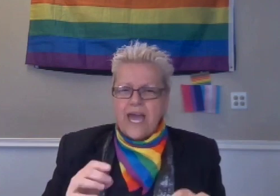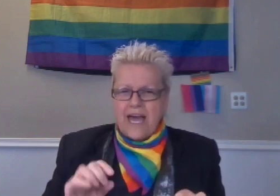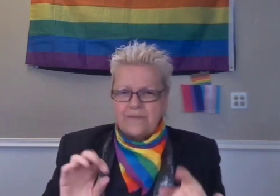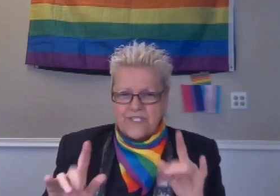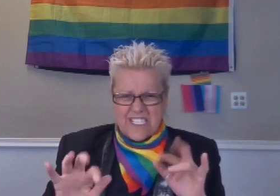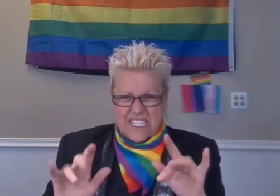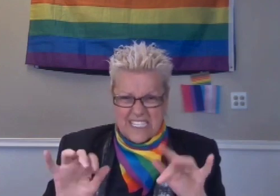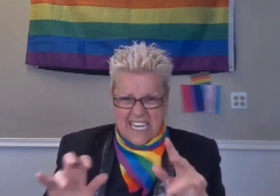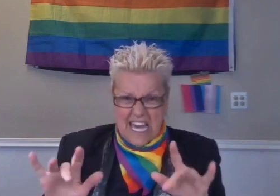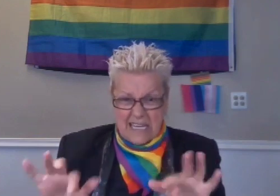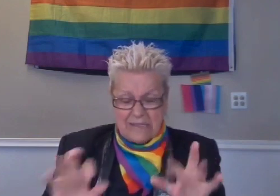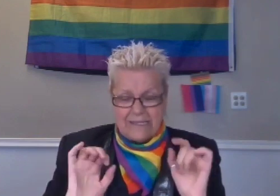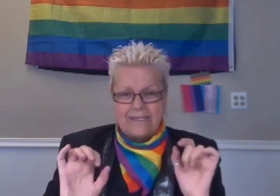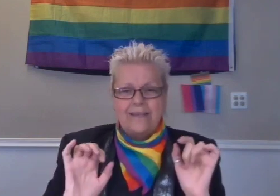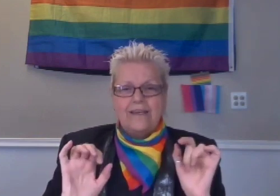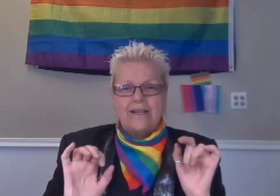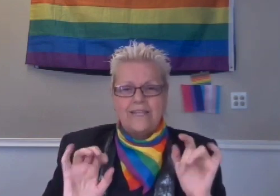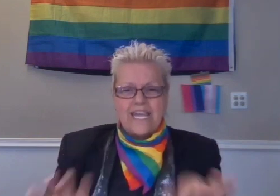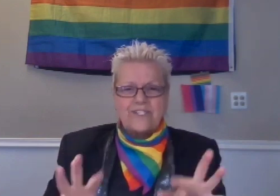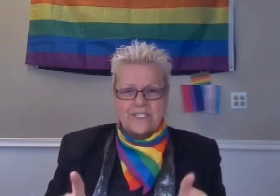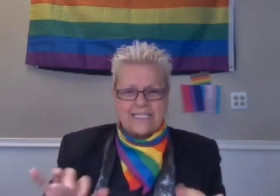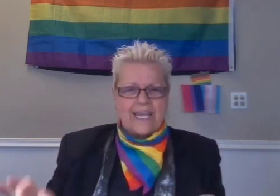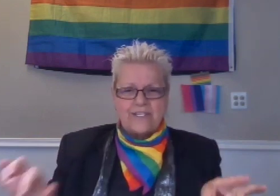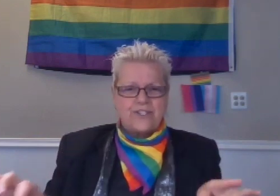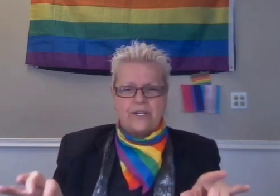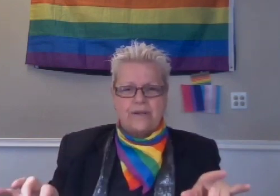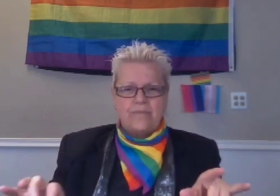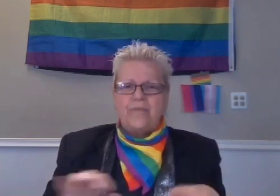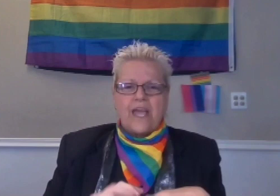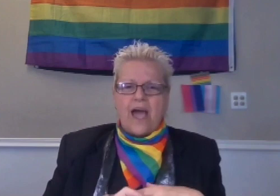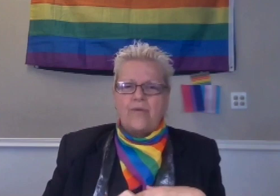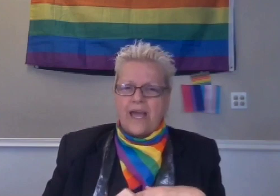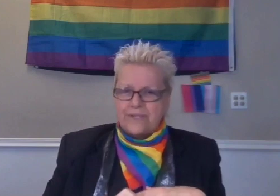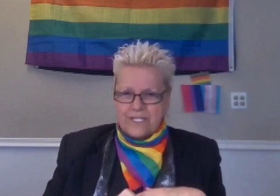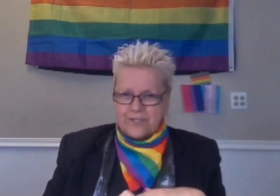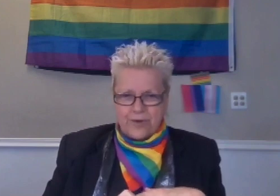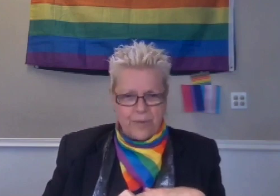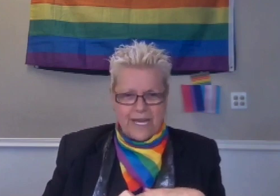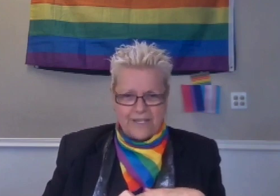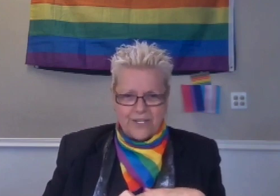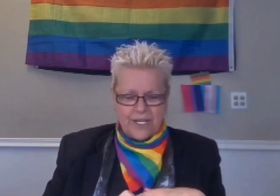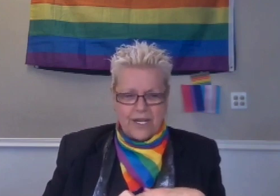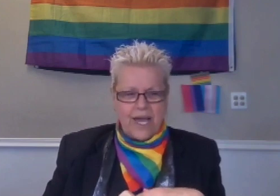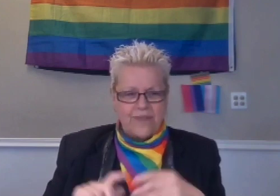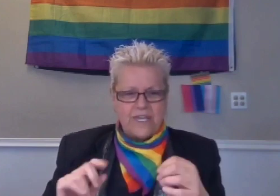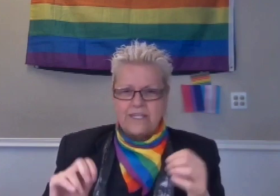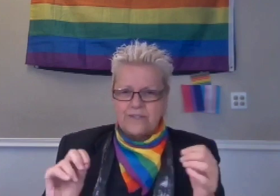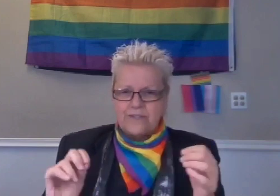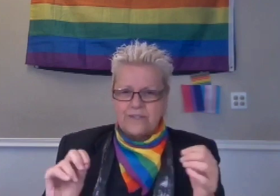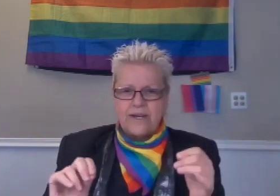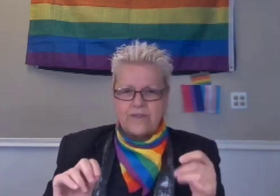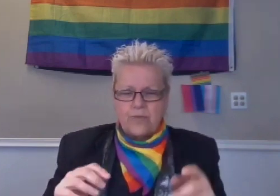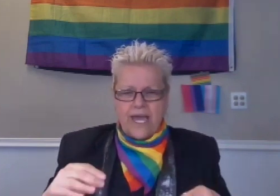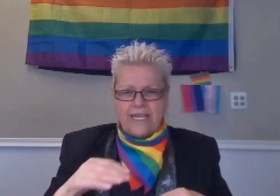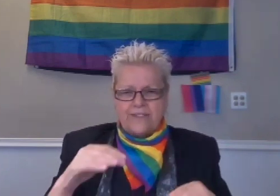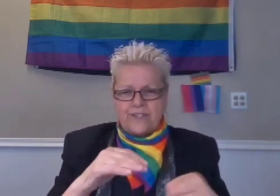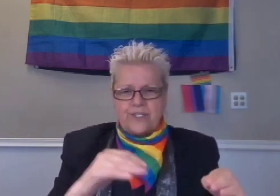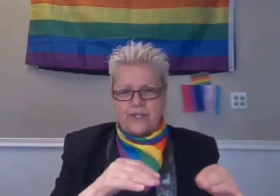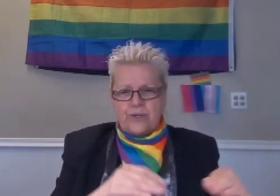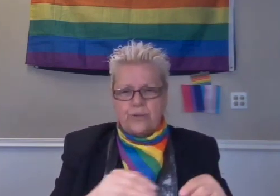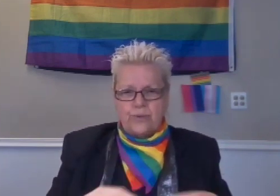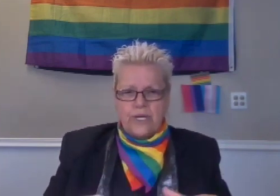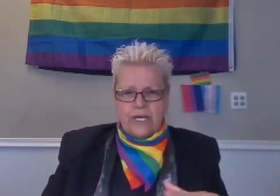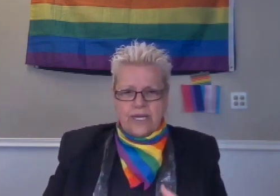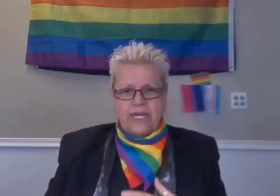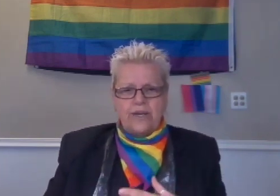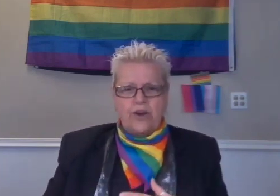why do we have such scattered legislation around discrimination? I think it's one of the ways